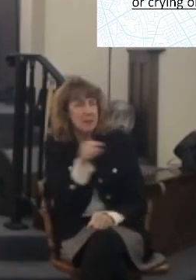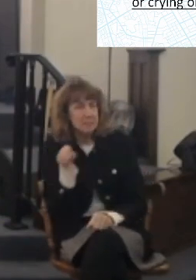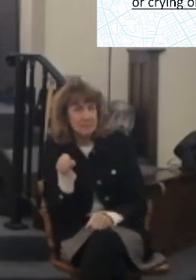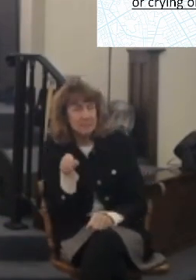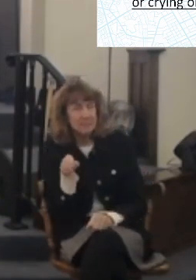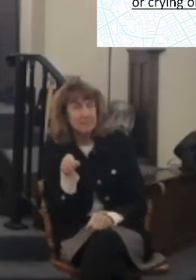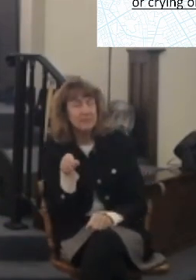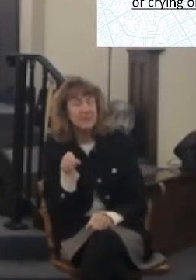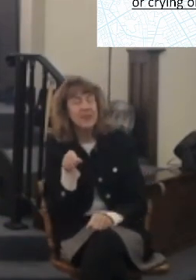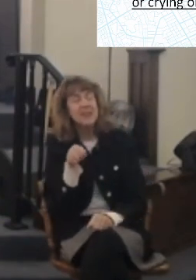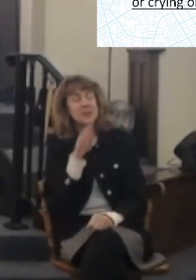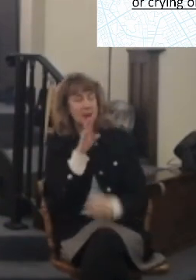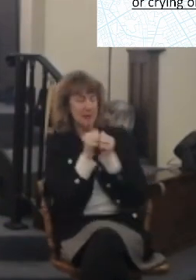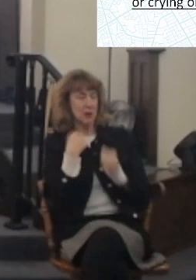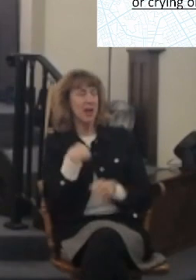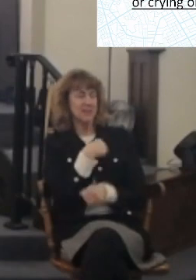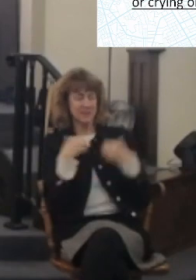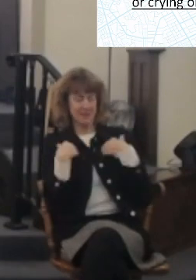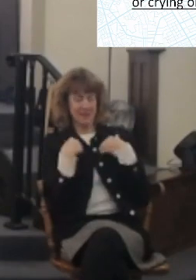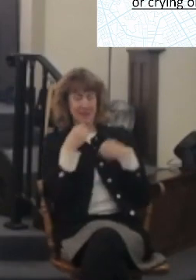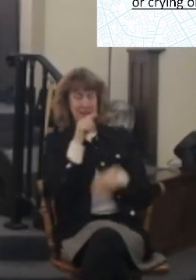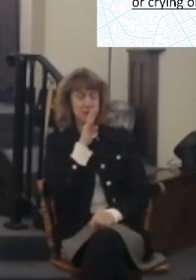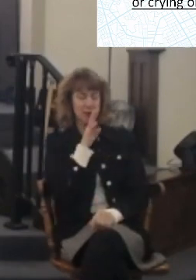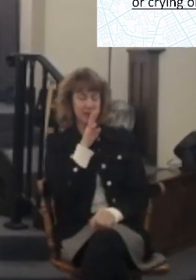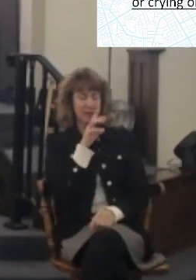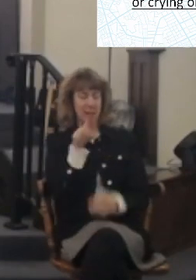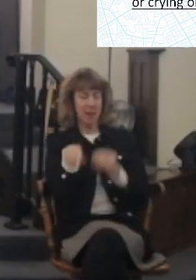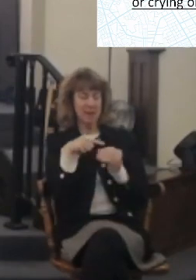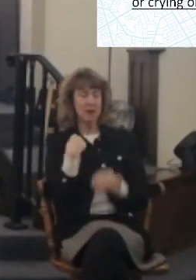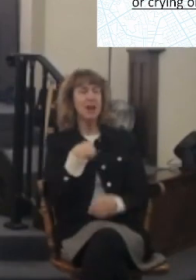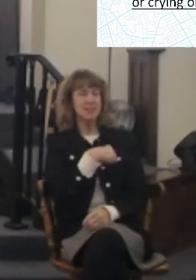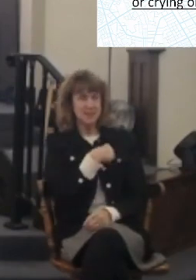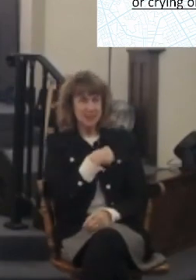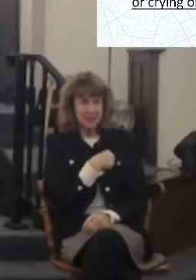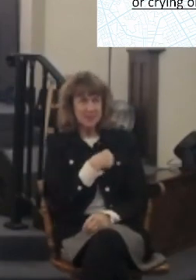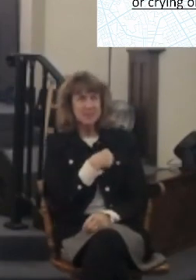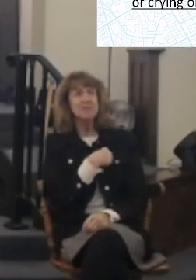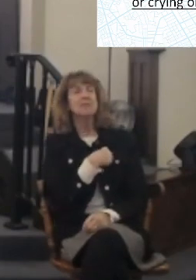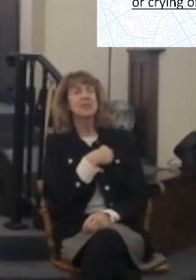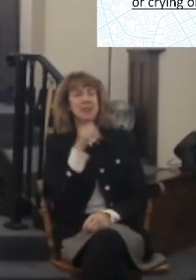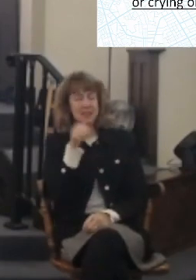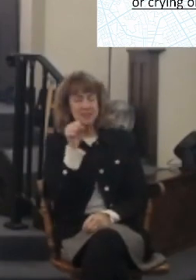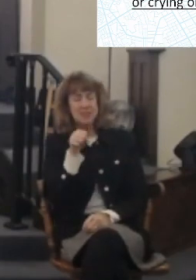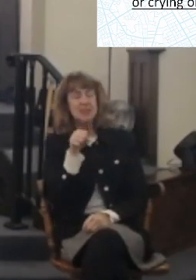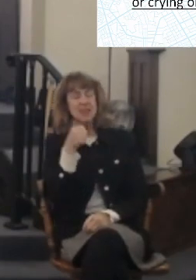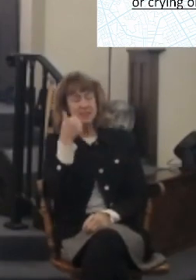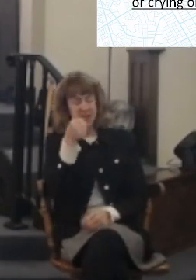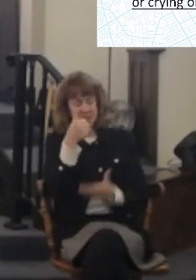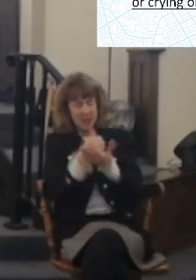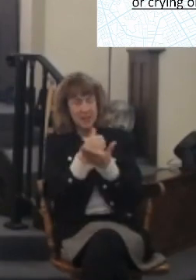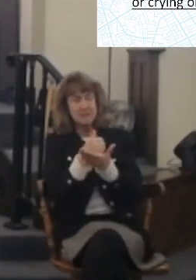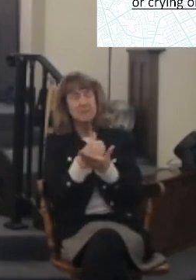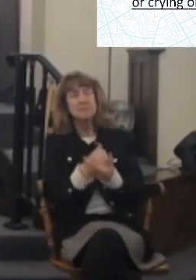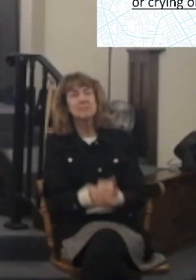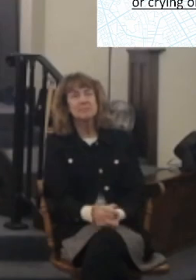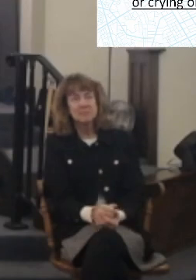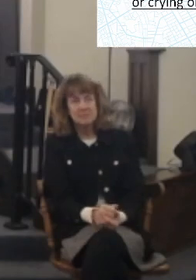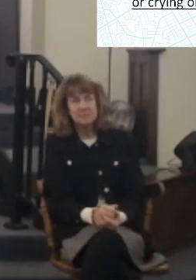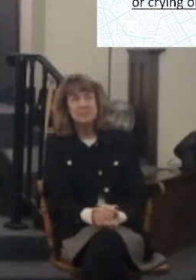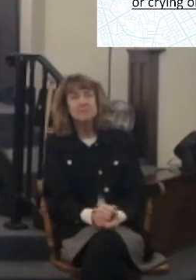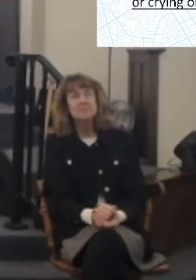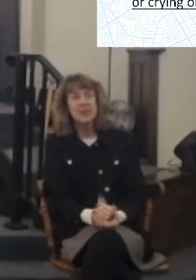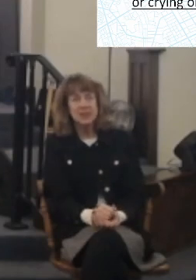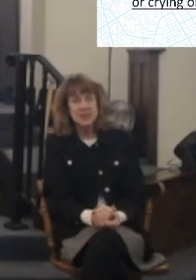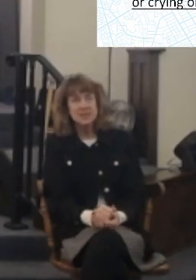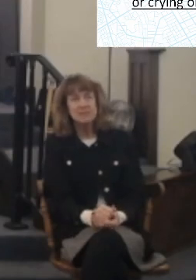Okay, so he's talking about us, right? Is that us? I'm them. Are you guys them? Amen. You're them? I'm